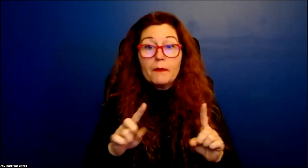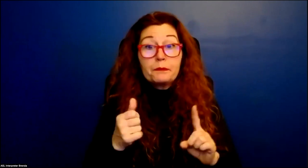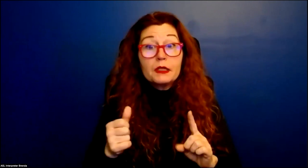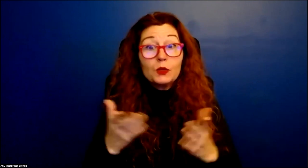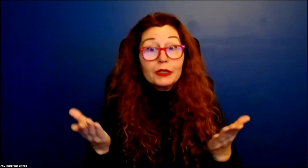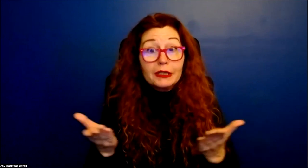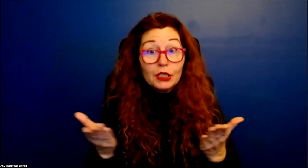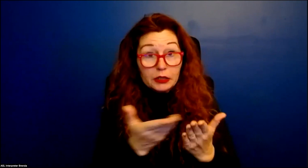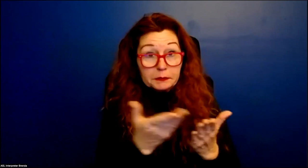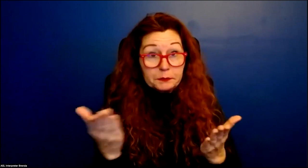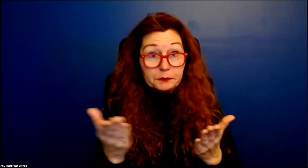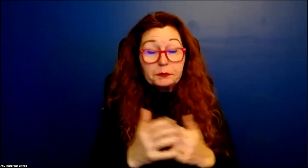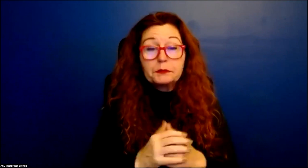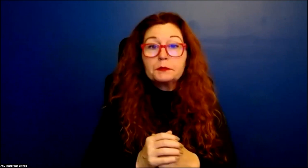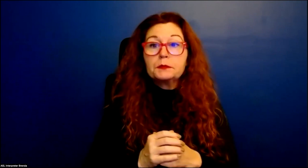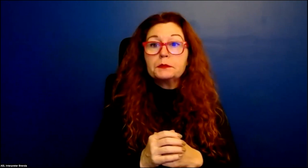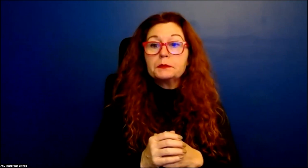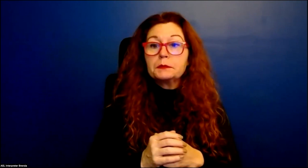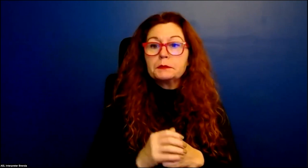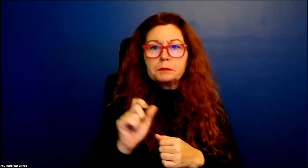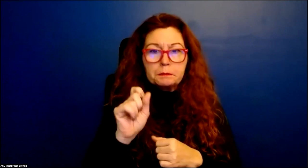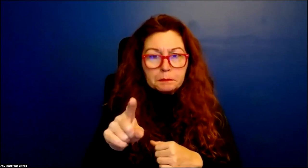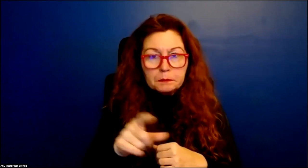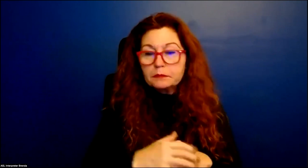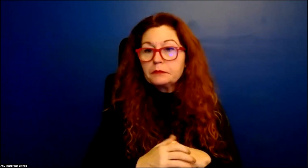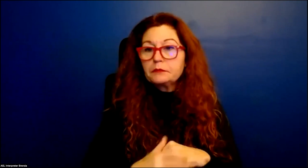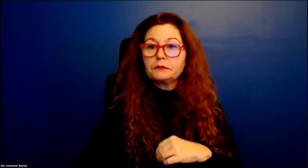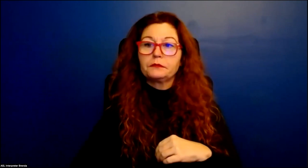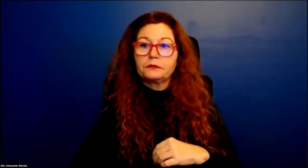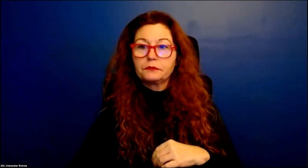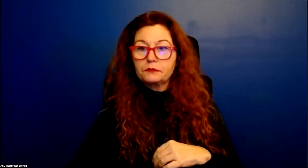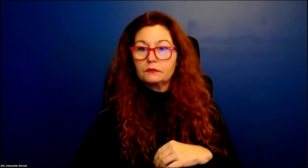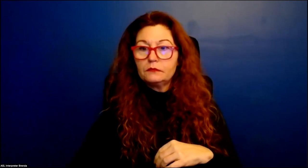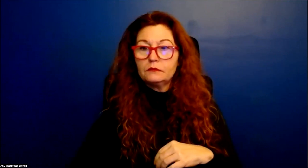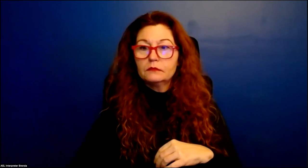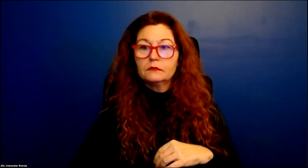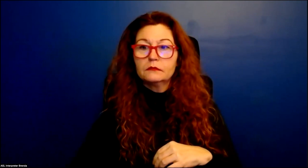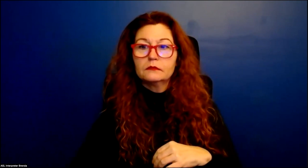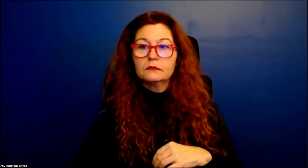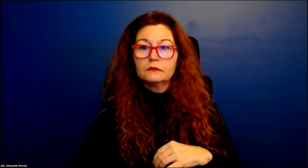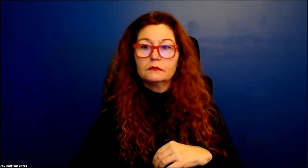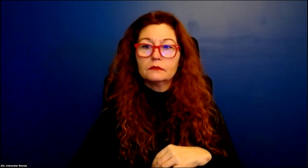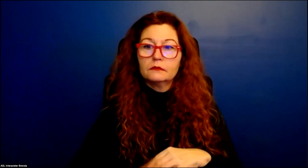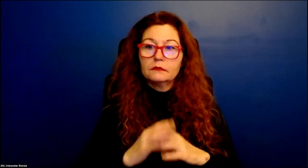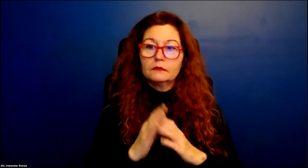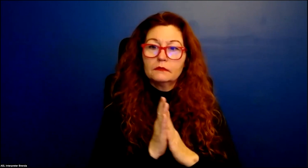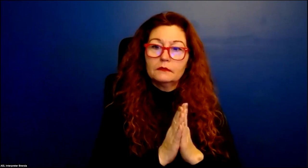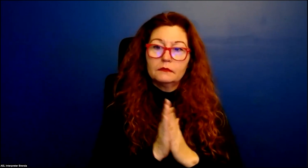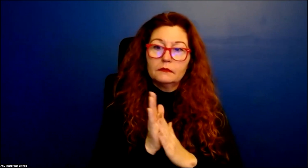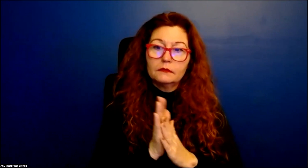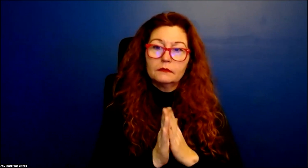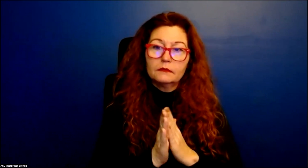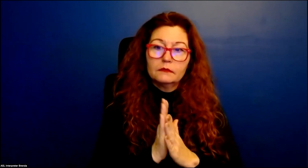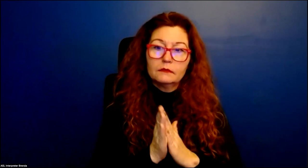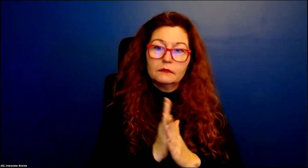panel, how would you what would you say to maybe help with like accommodating like